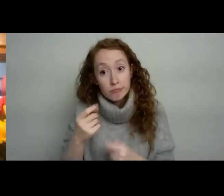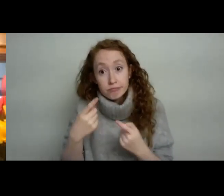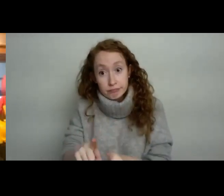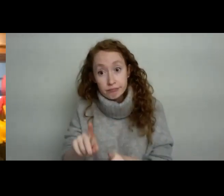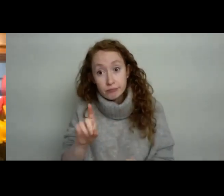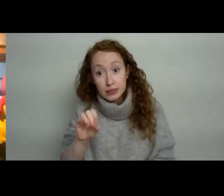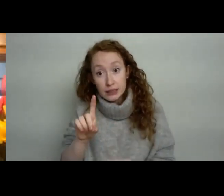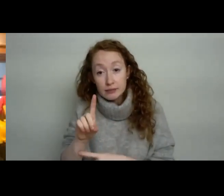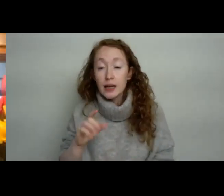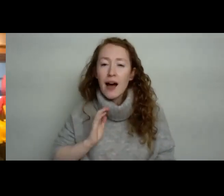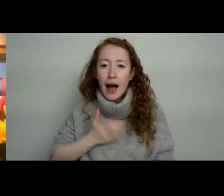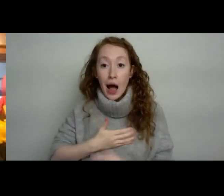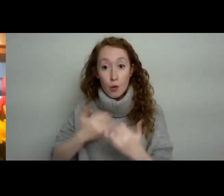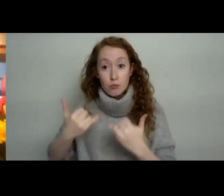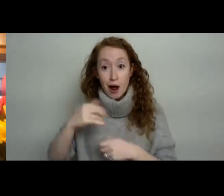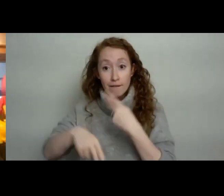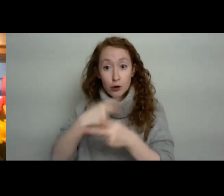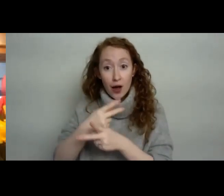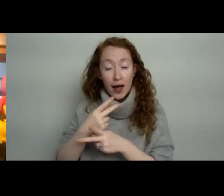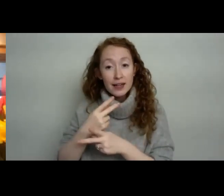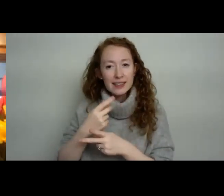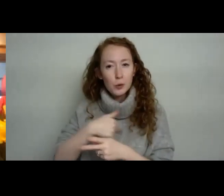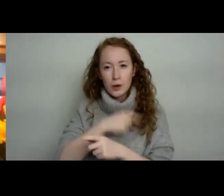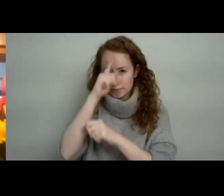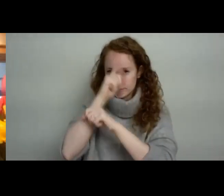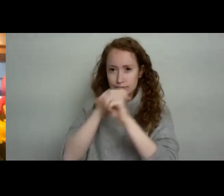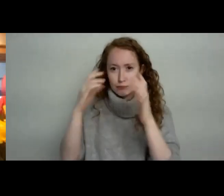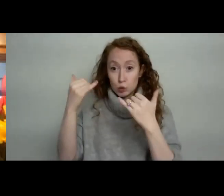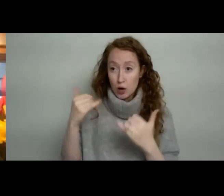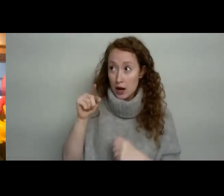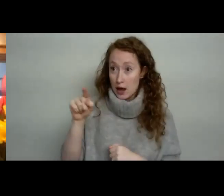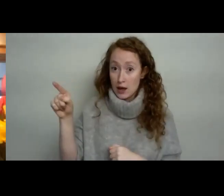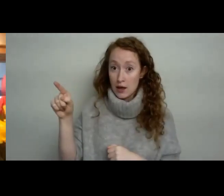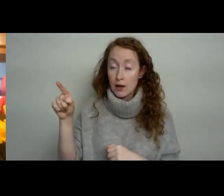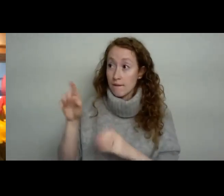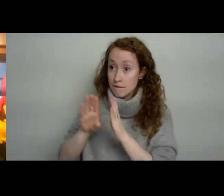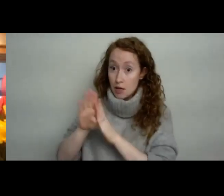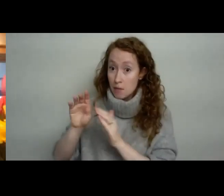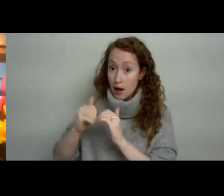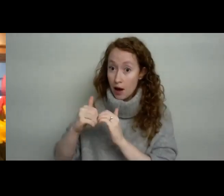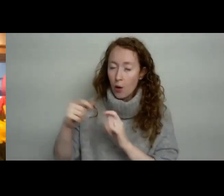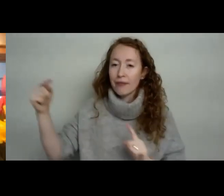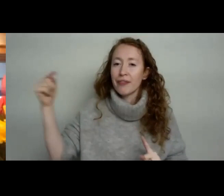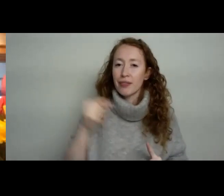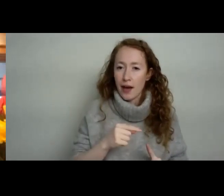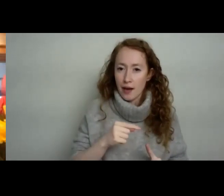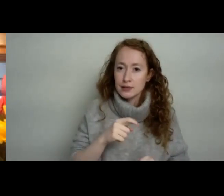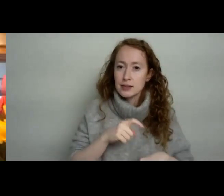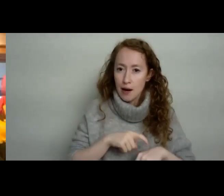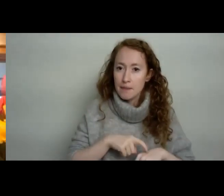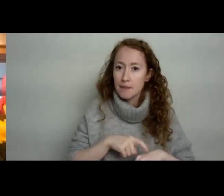varieties, totally it came to be in that time with